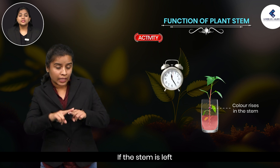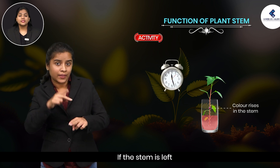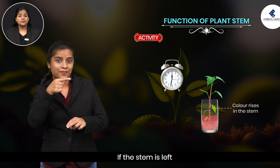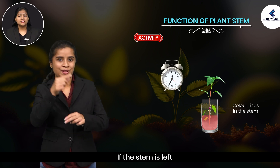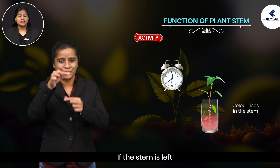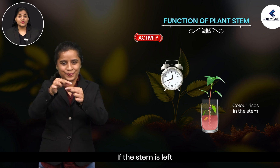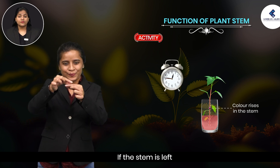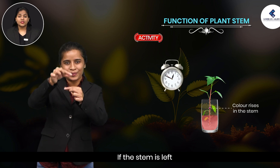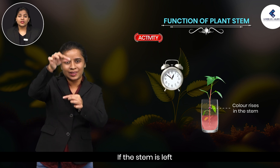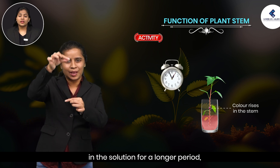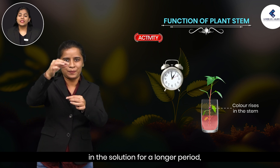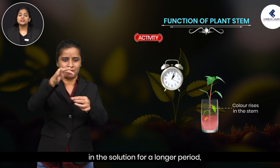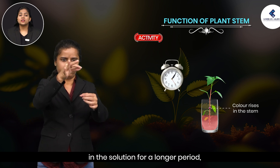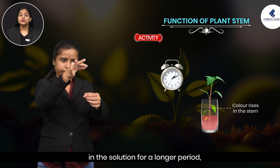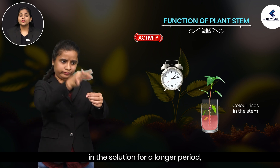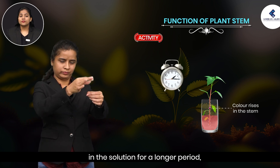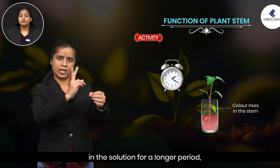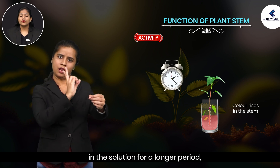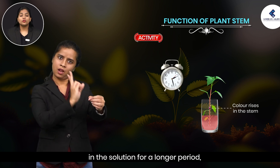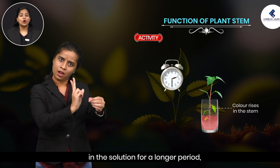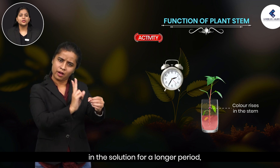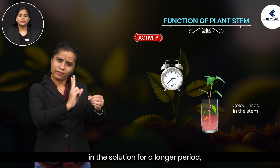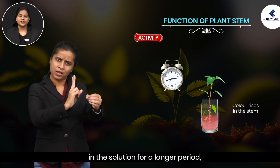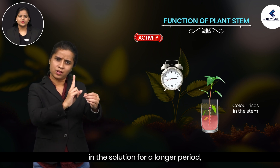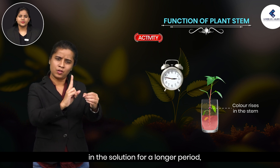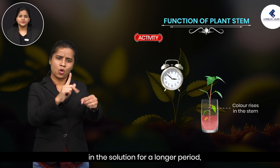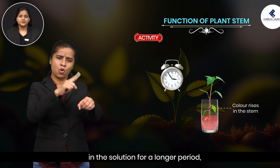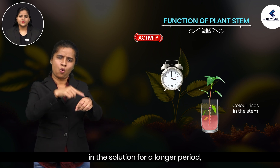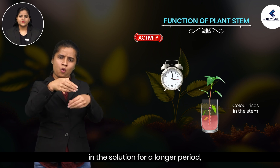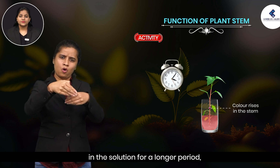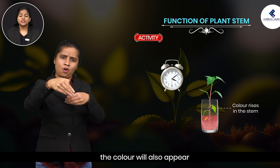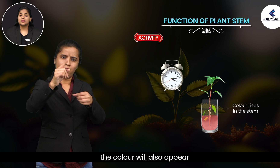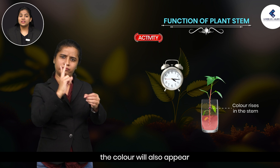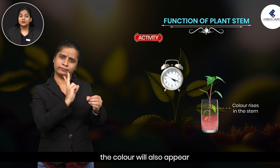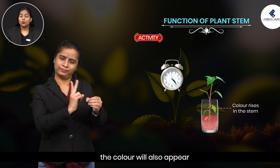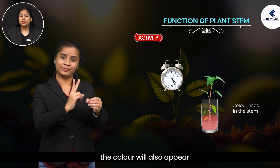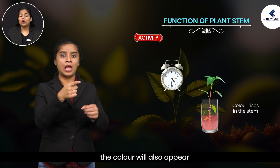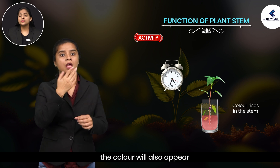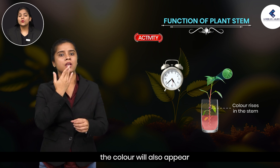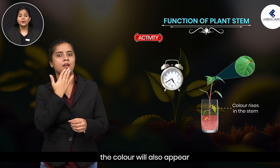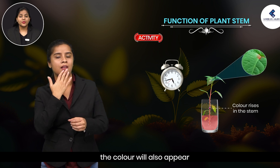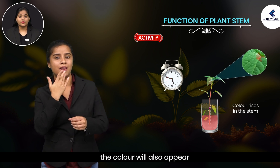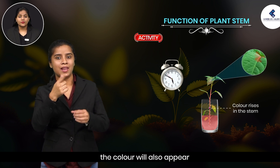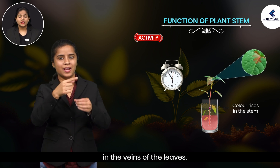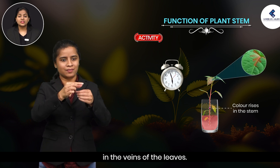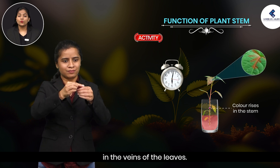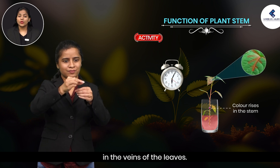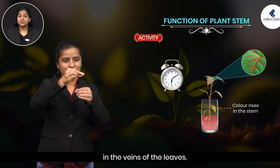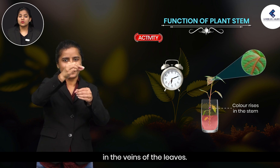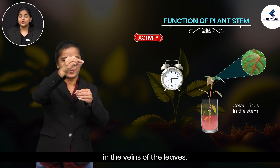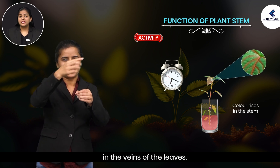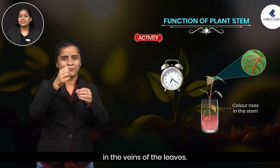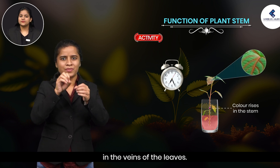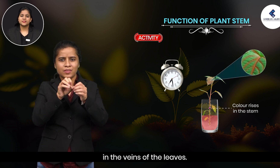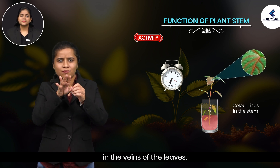If the stem is left in the solution for a longer period, the color will also appear in the